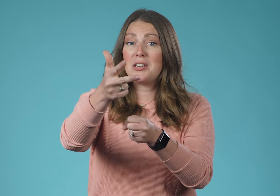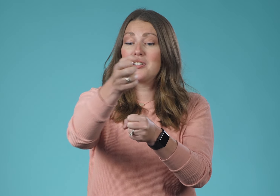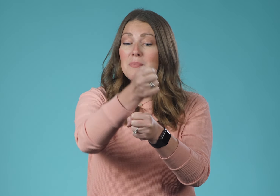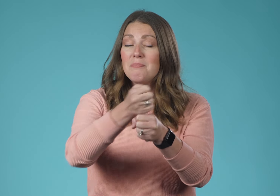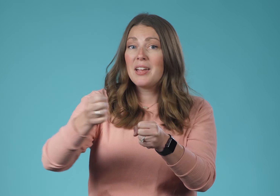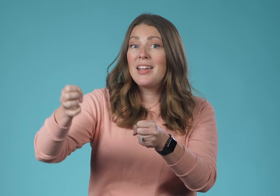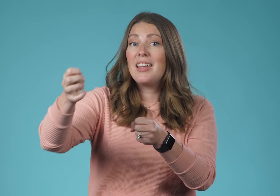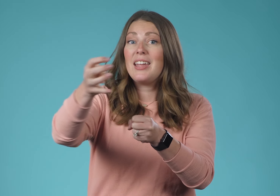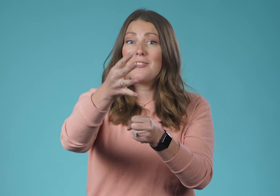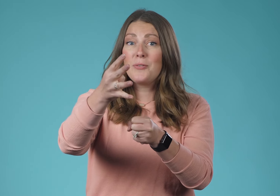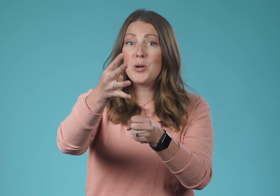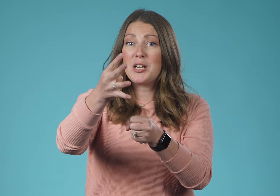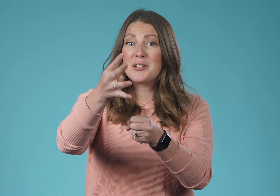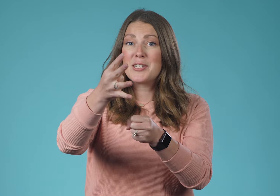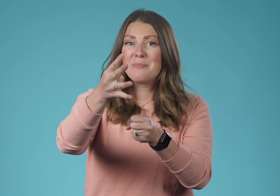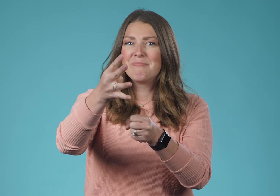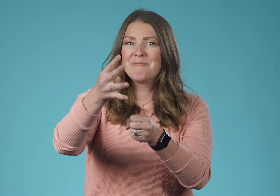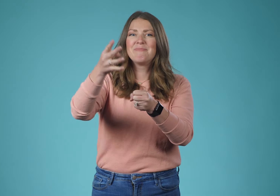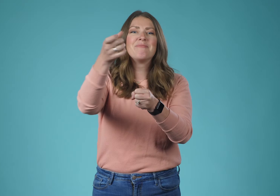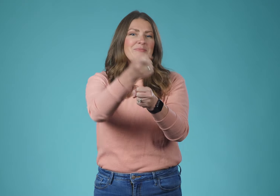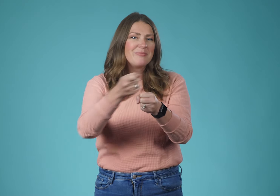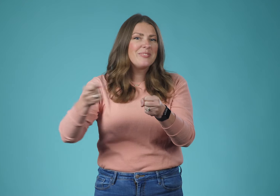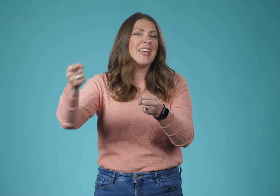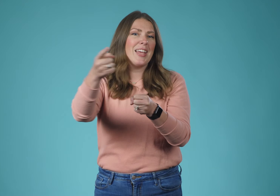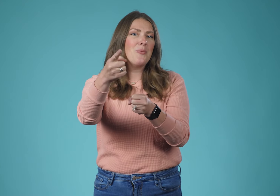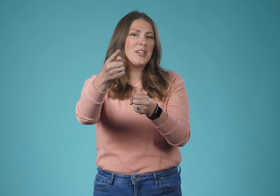years, in 4 years, in 1 year.